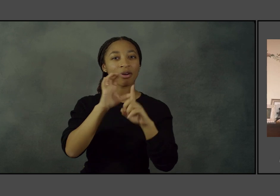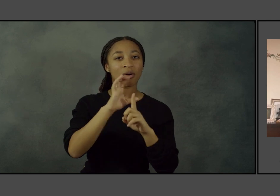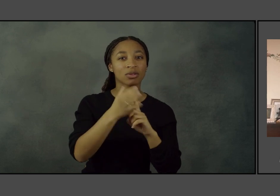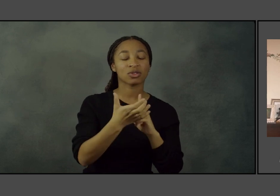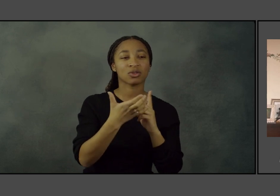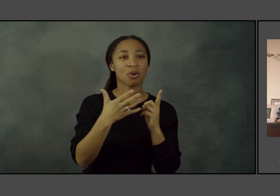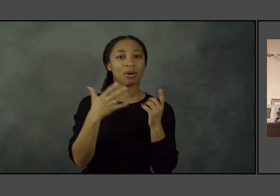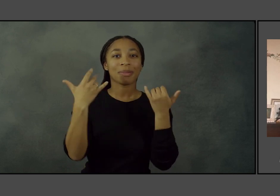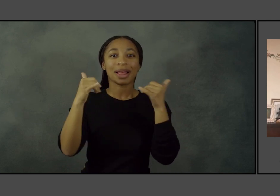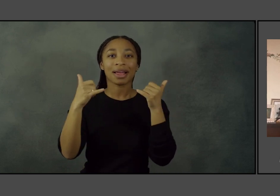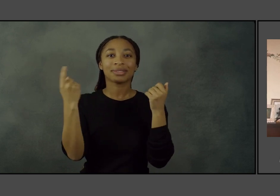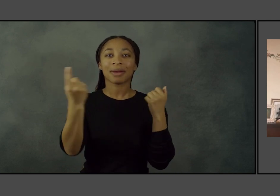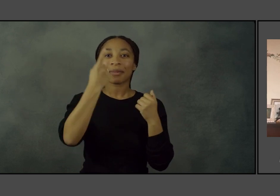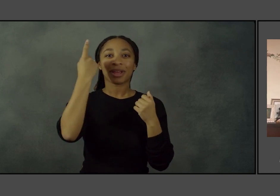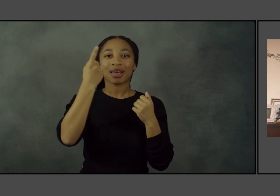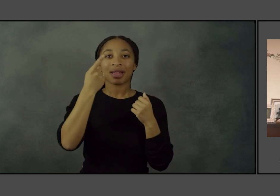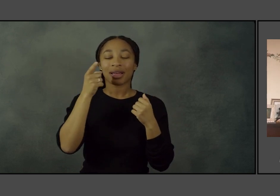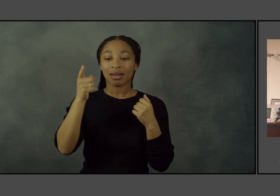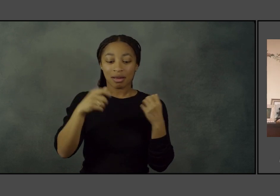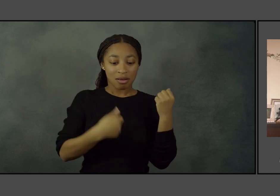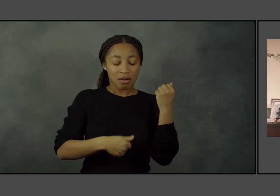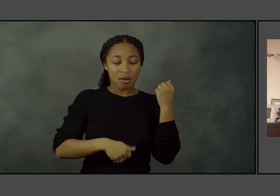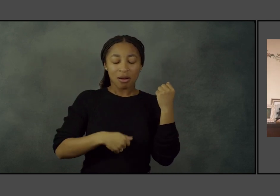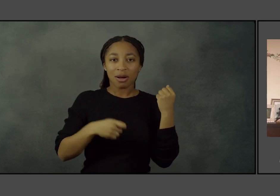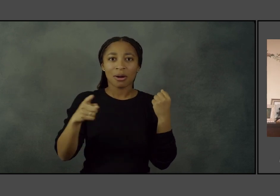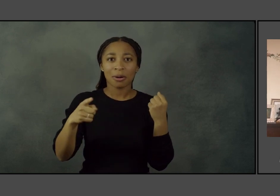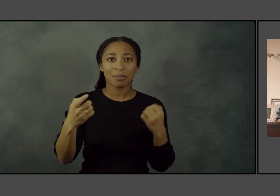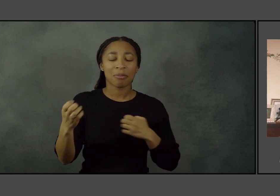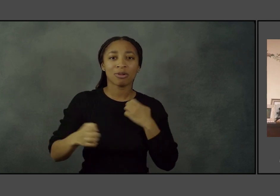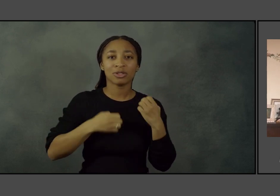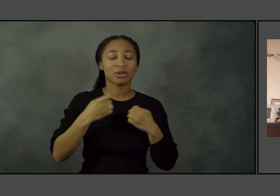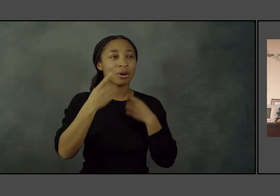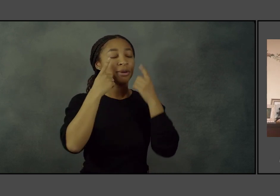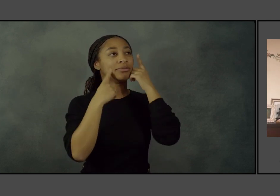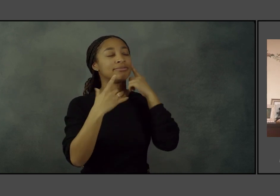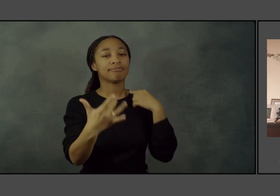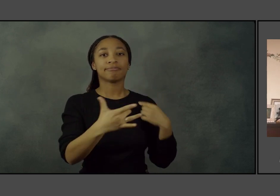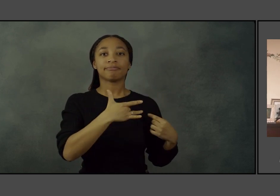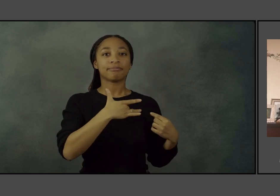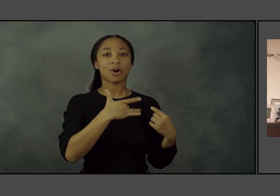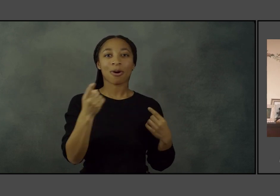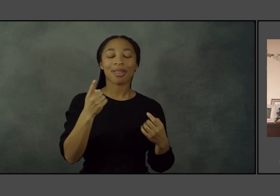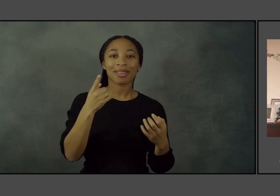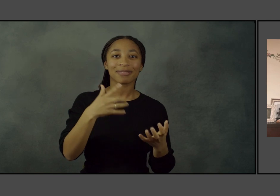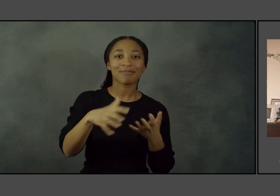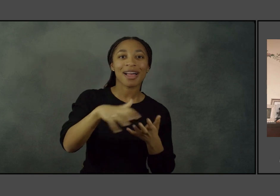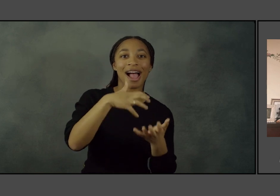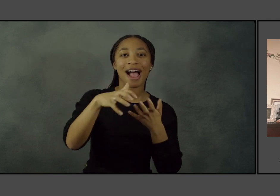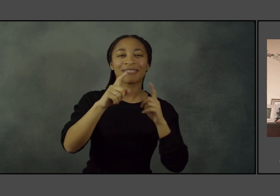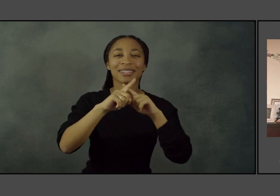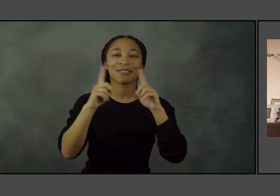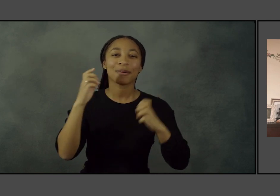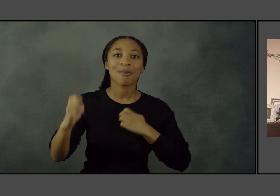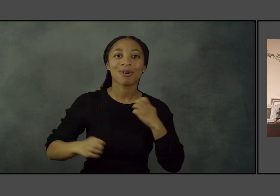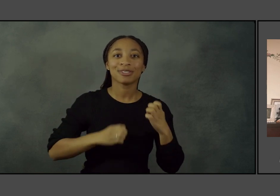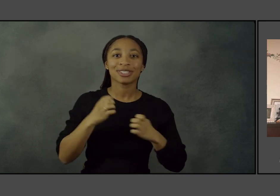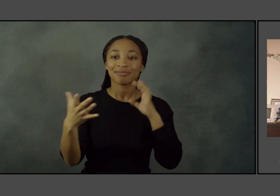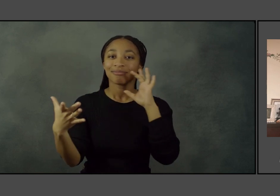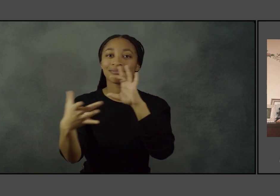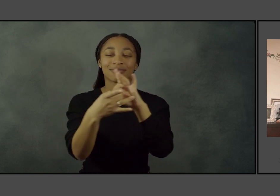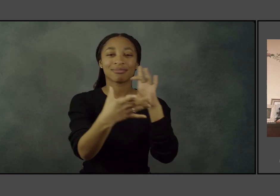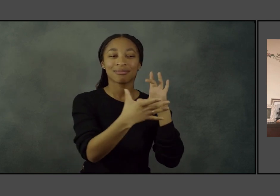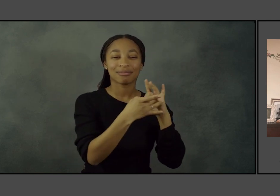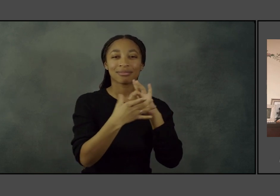somebody cry or somebody laugh or, you know, feel all these things. And sometimes, yeah,